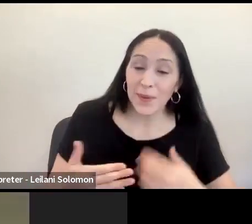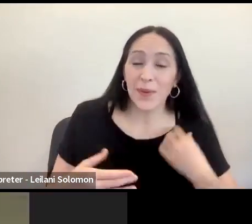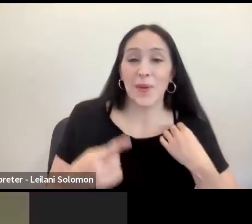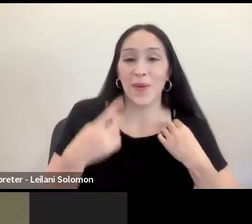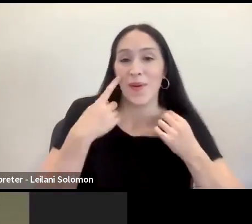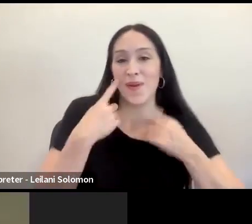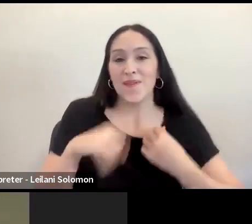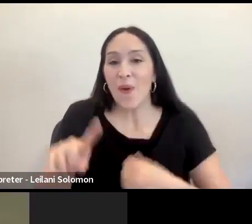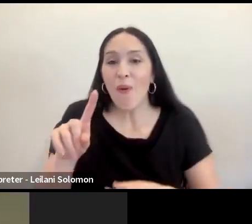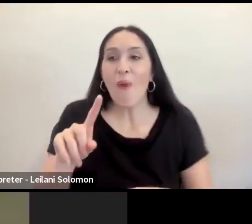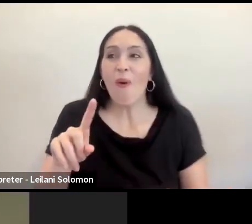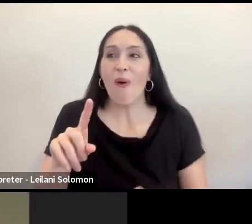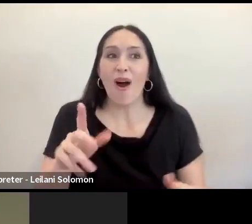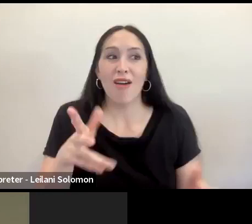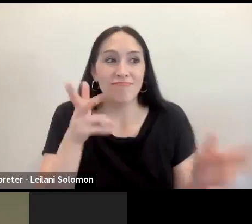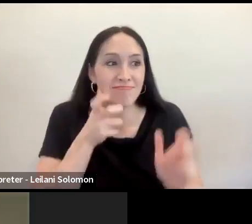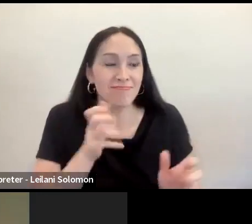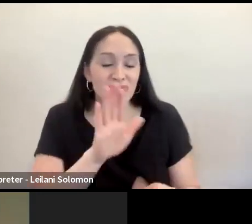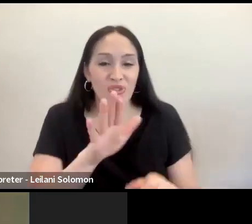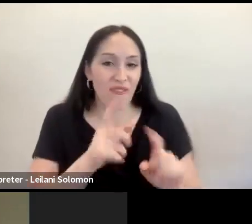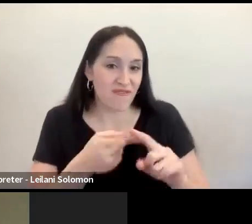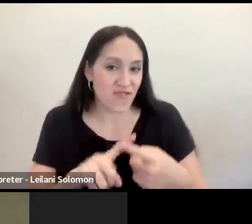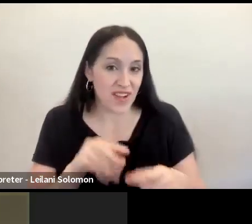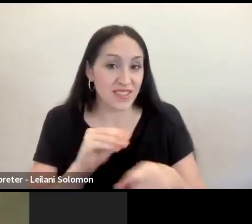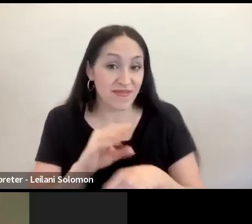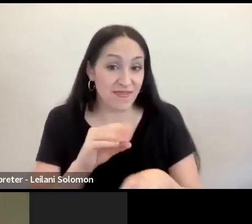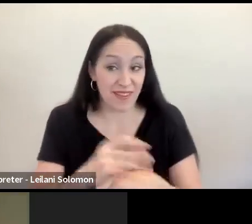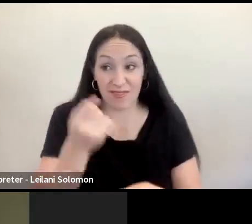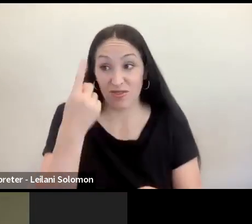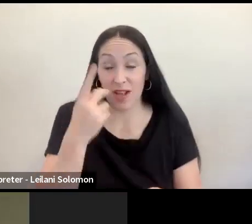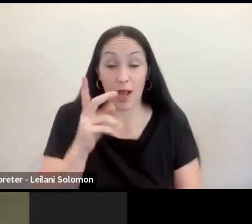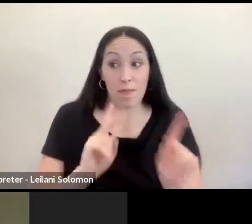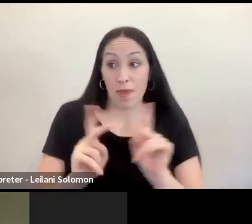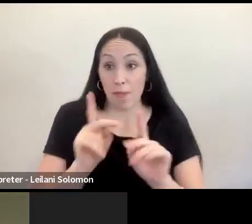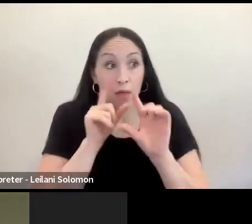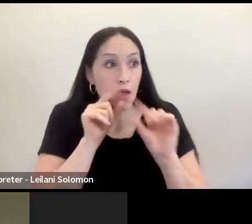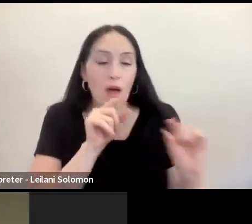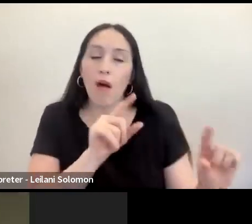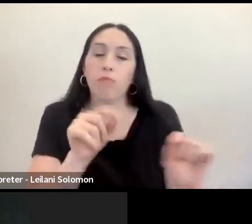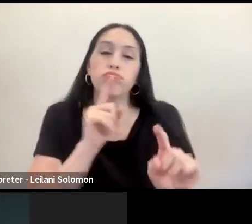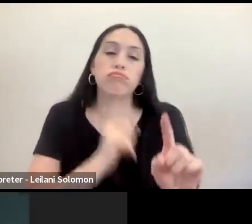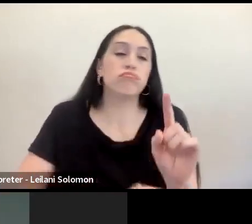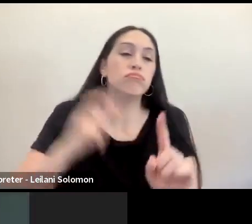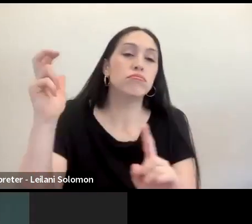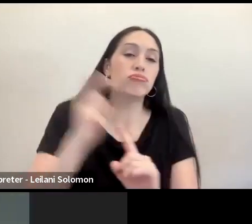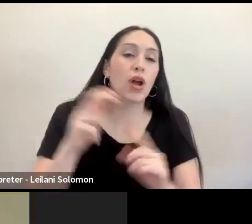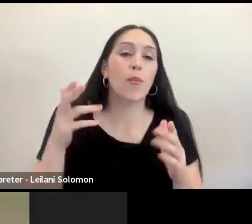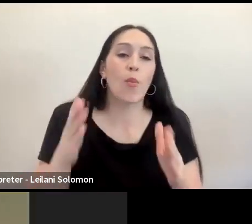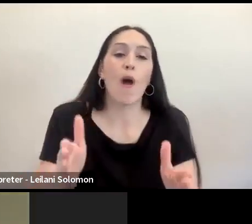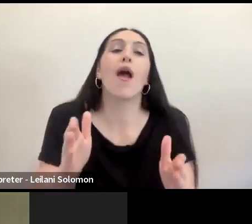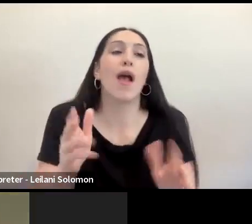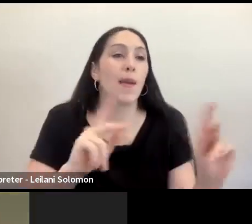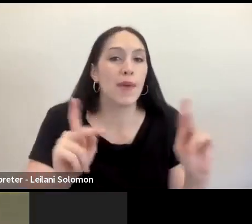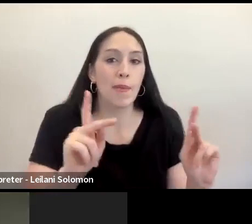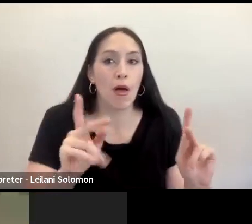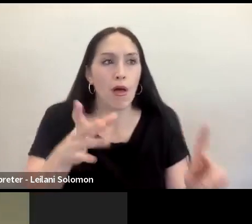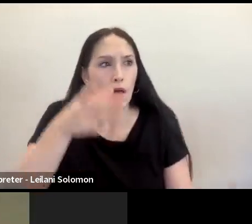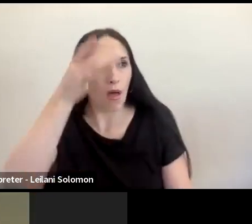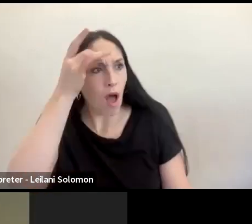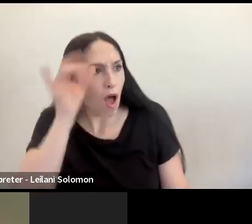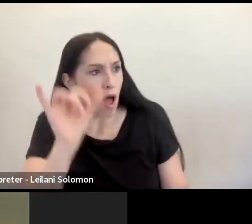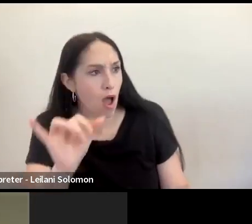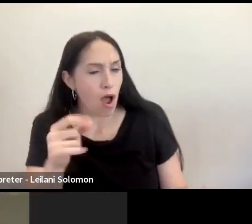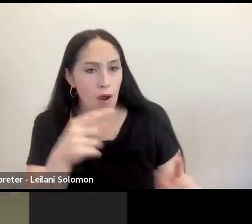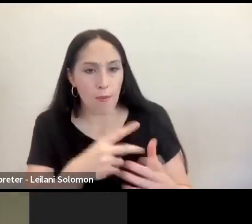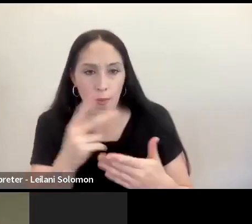your friend's advice, right? Because I think word of mouth is probably one of our number one ways that people will find out and actually get enrolled is, you know, they